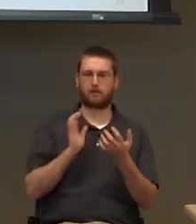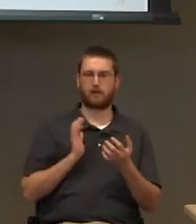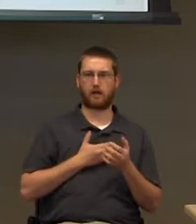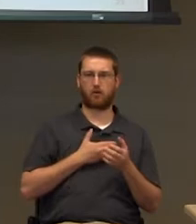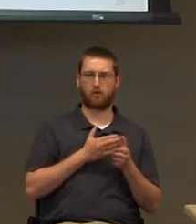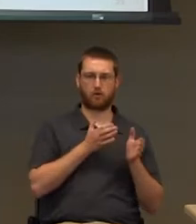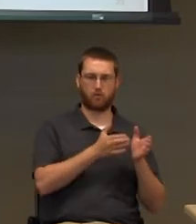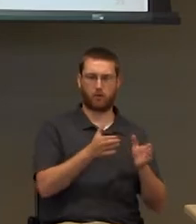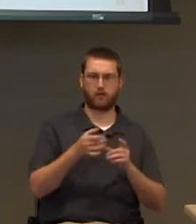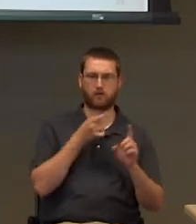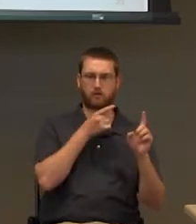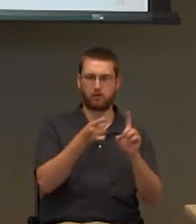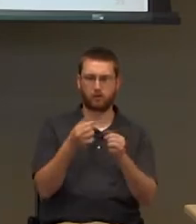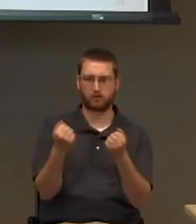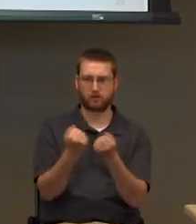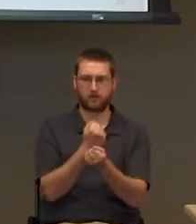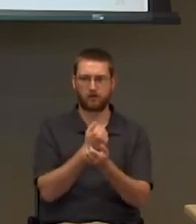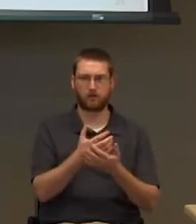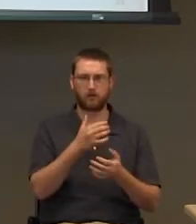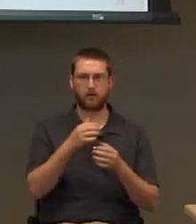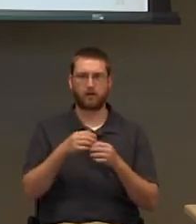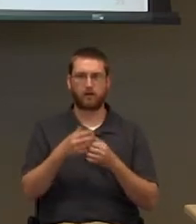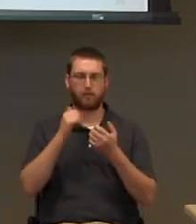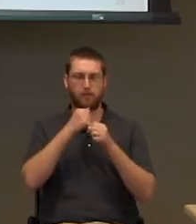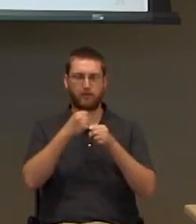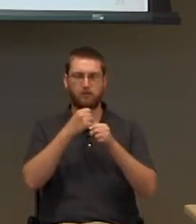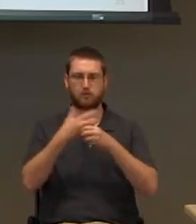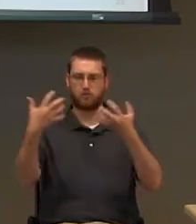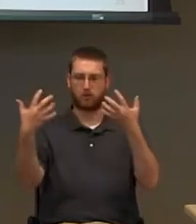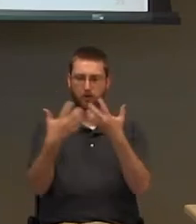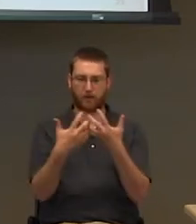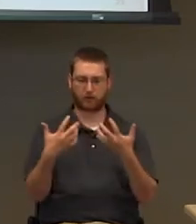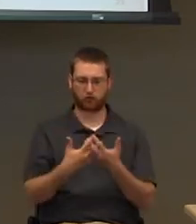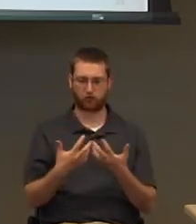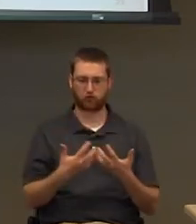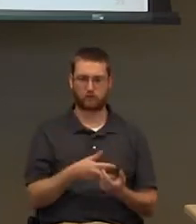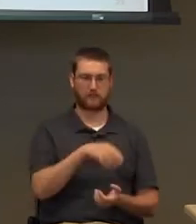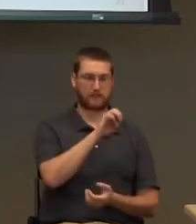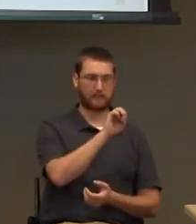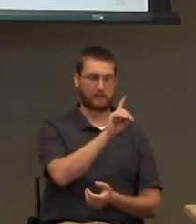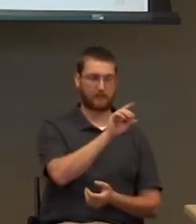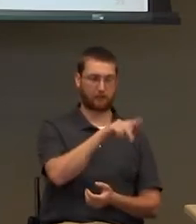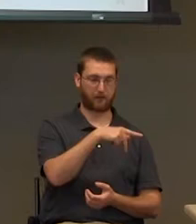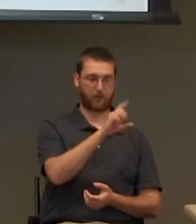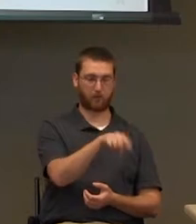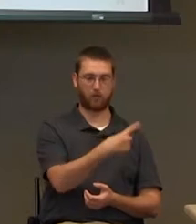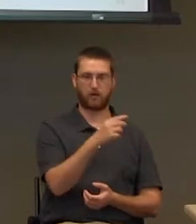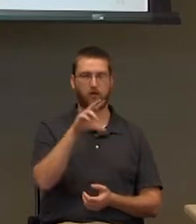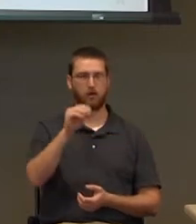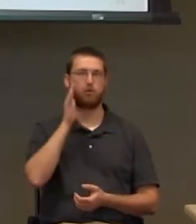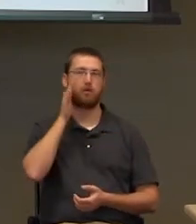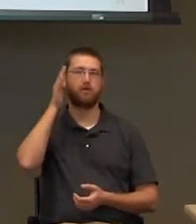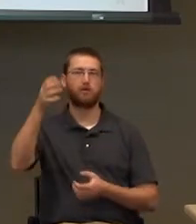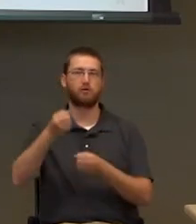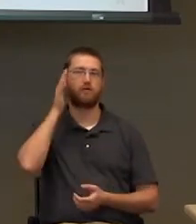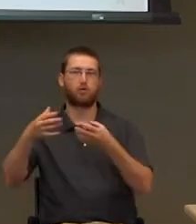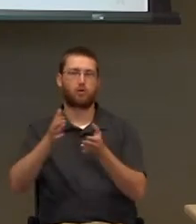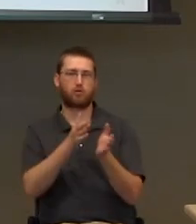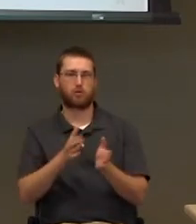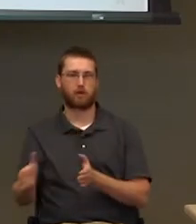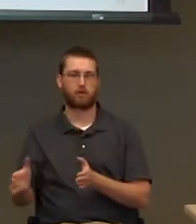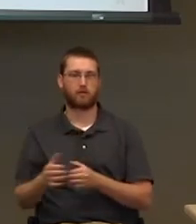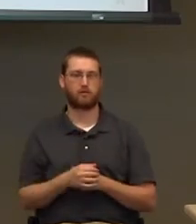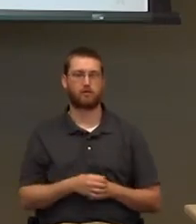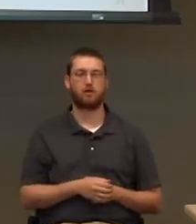it's consistent, not just with the economic development plan, but the future growth plan and the smart growth plan. And then part of that